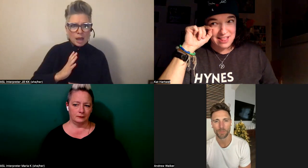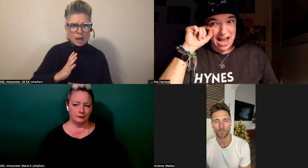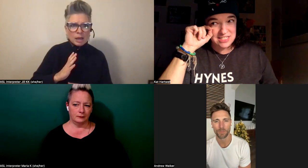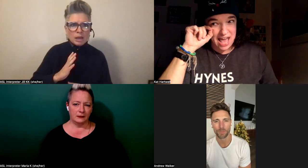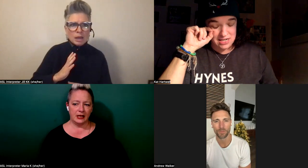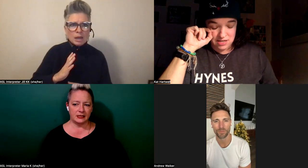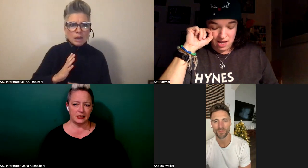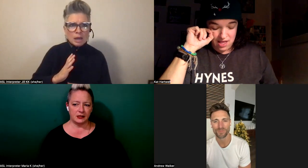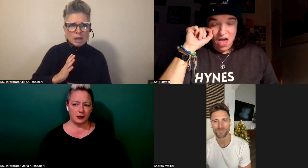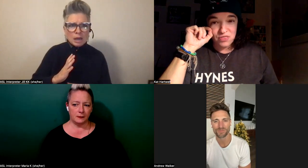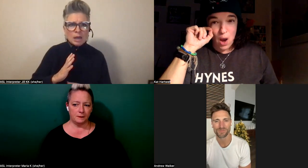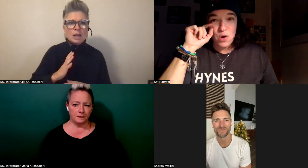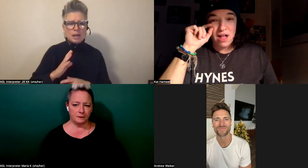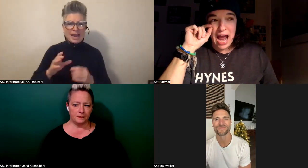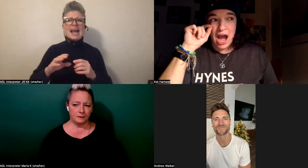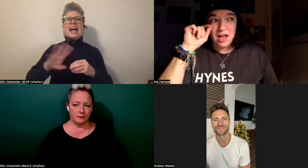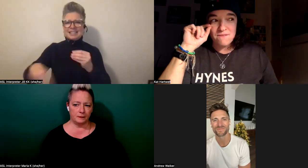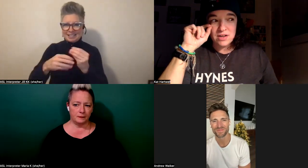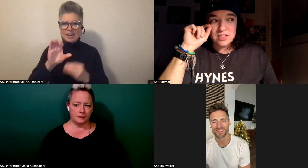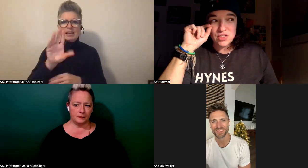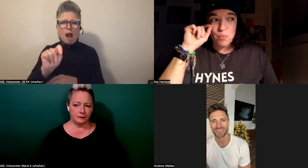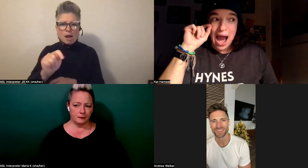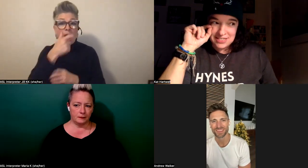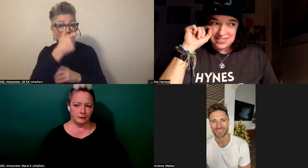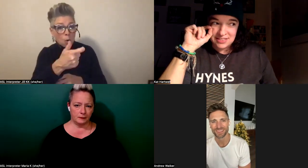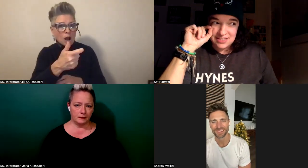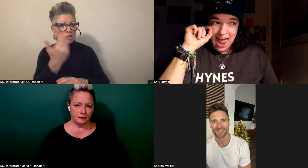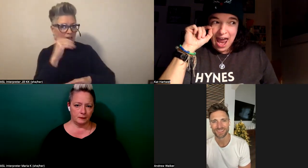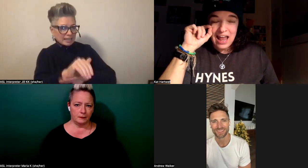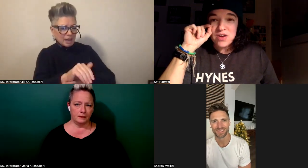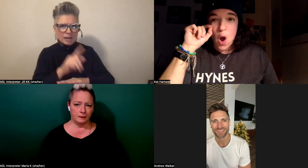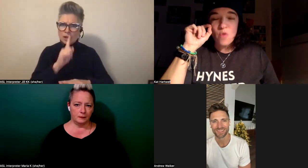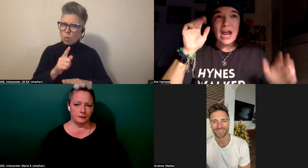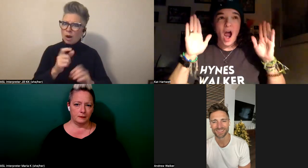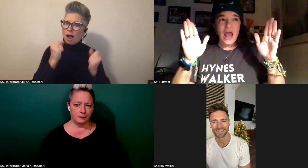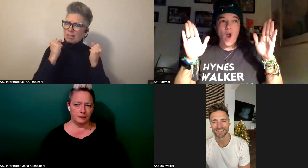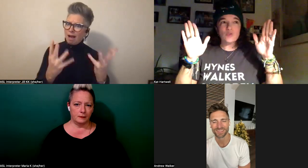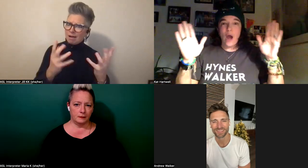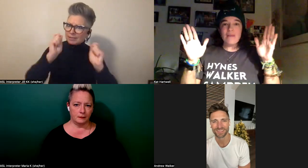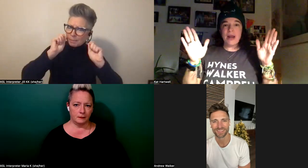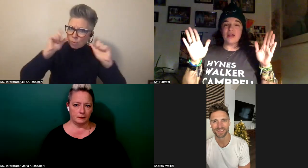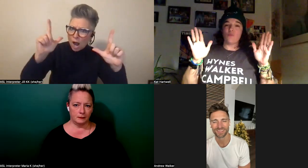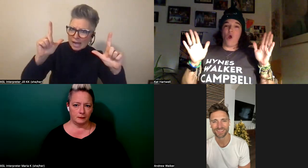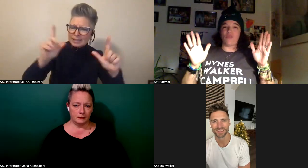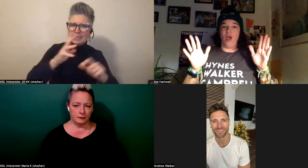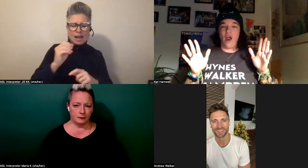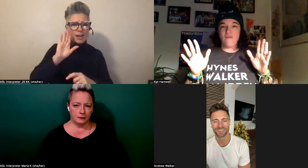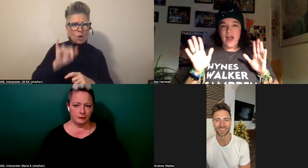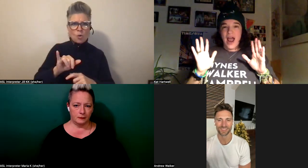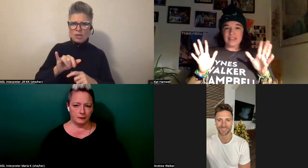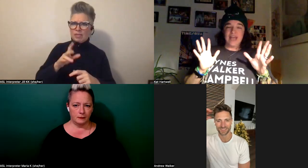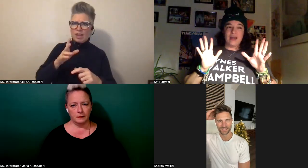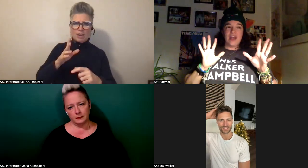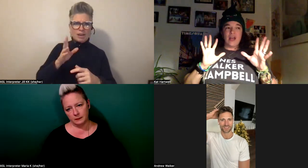watched that last night. There were a lot of surprises. And I know they cut out 20 minutes worth